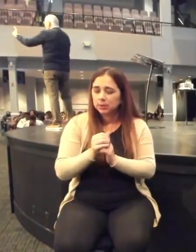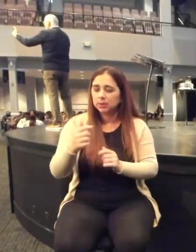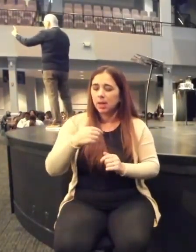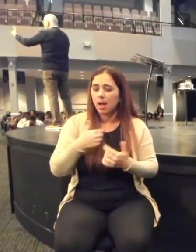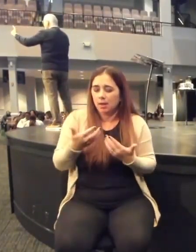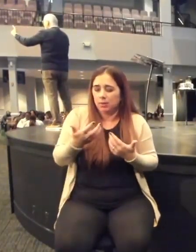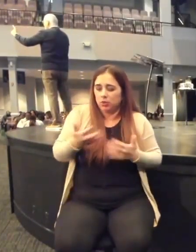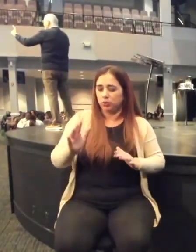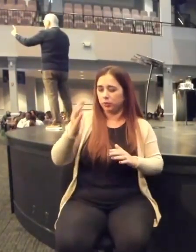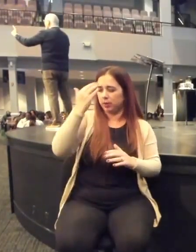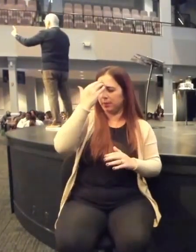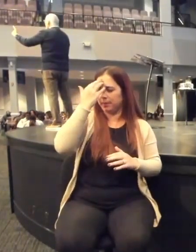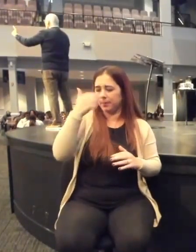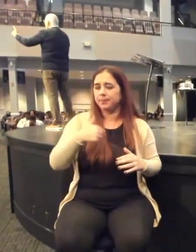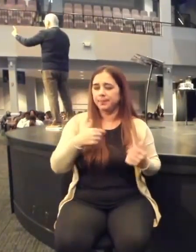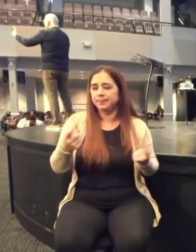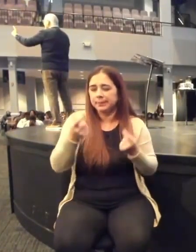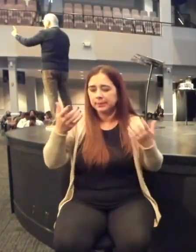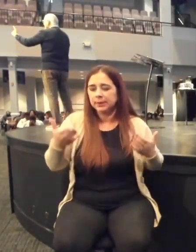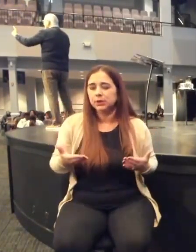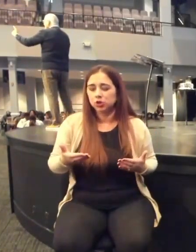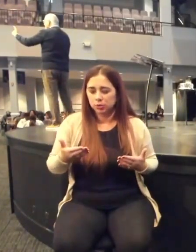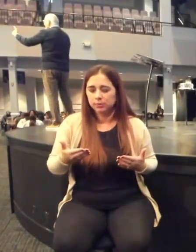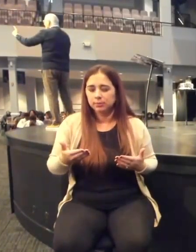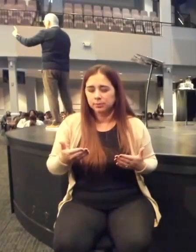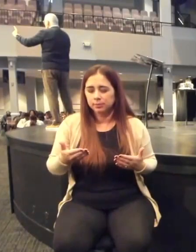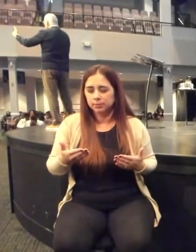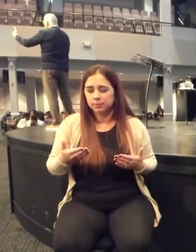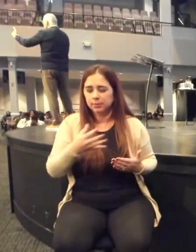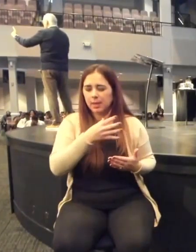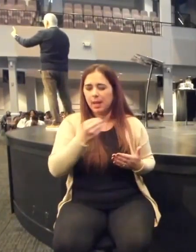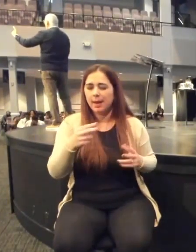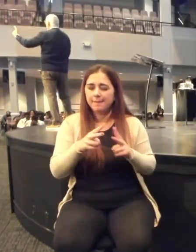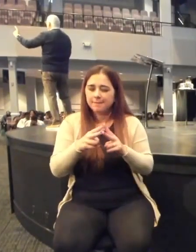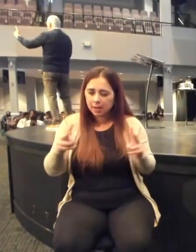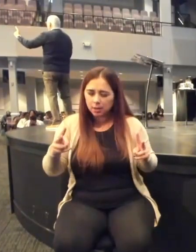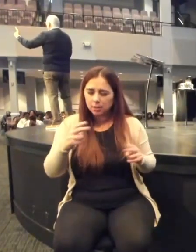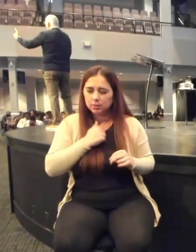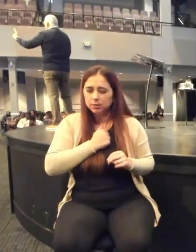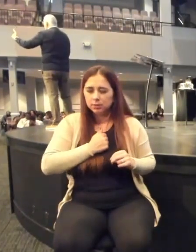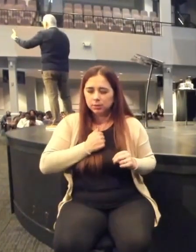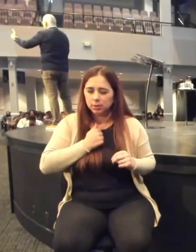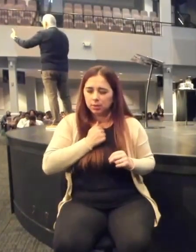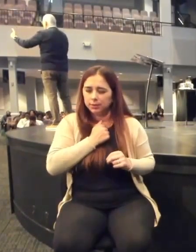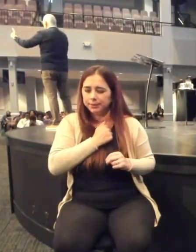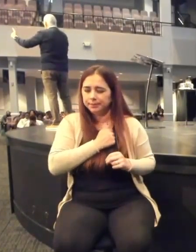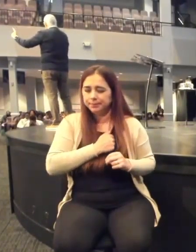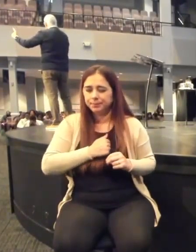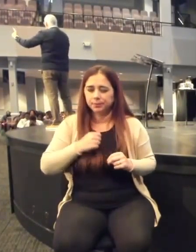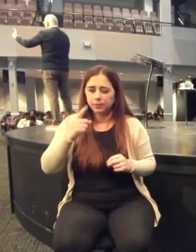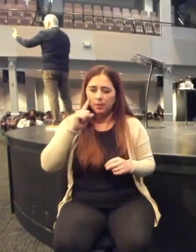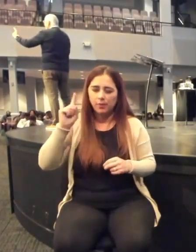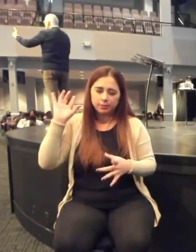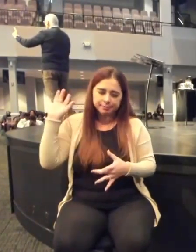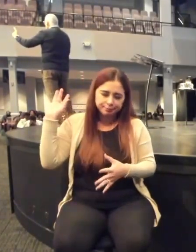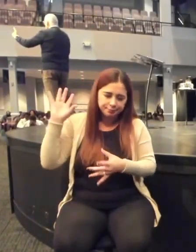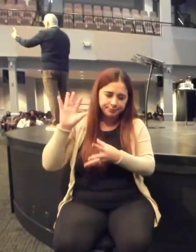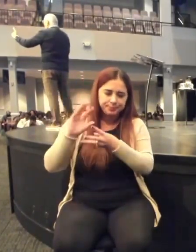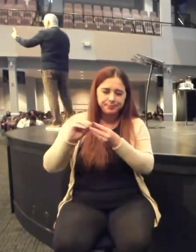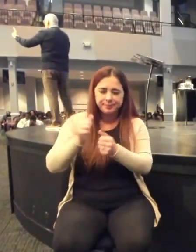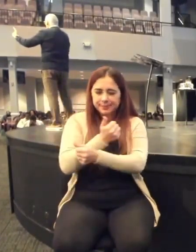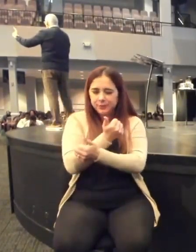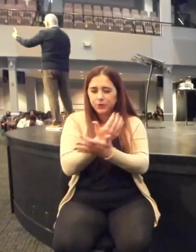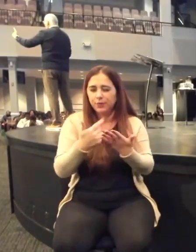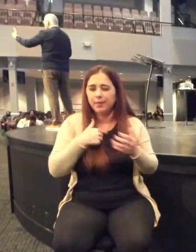I know that I'm a sinner, and I'm so sorry for all the things I've